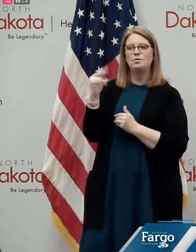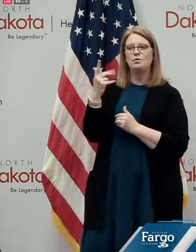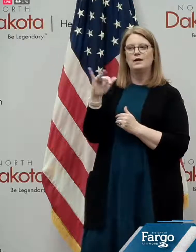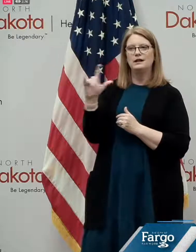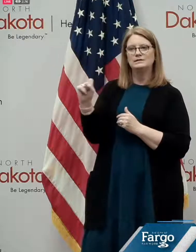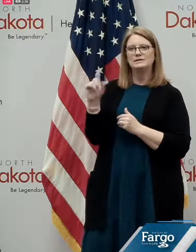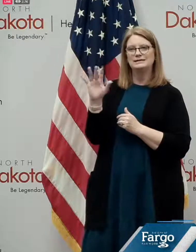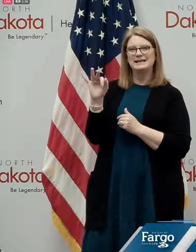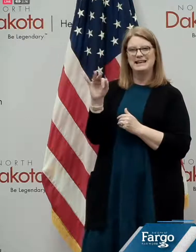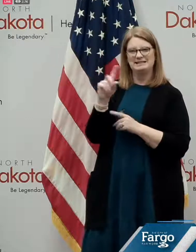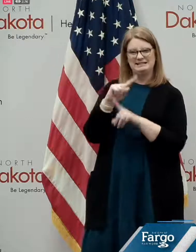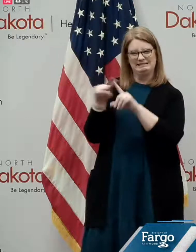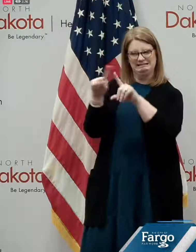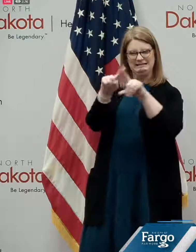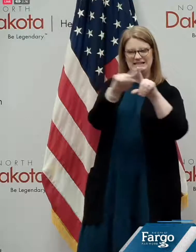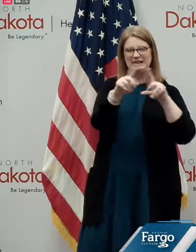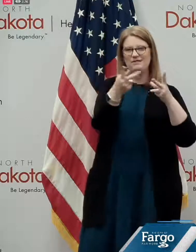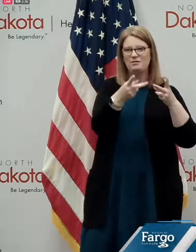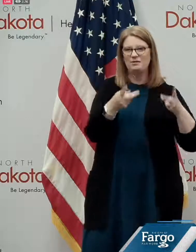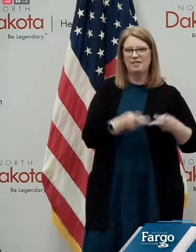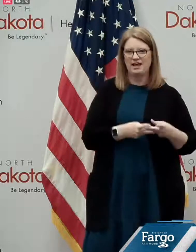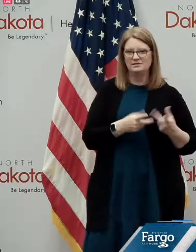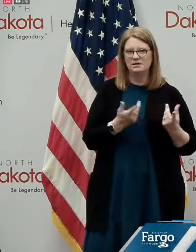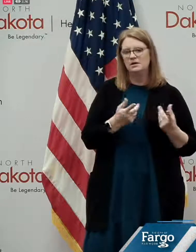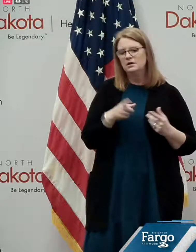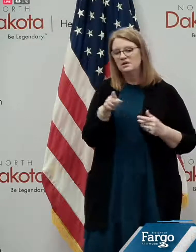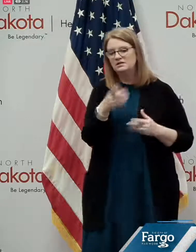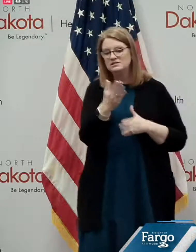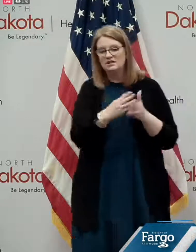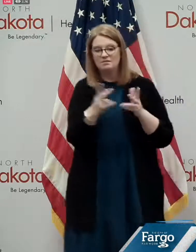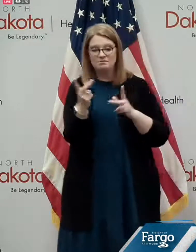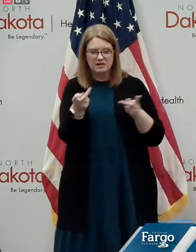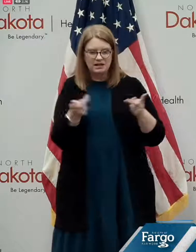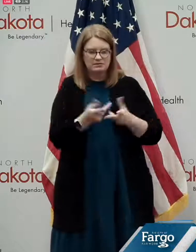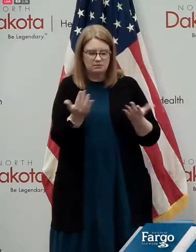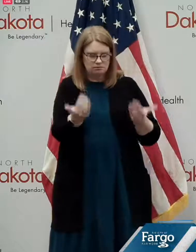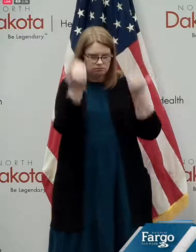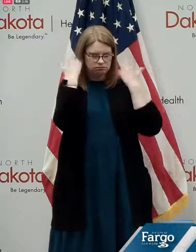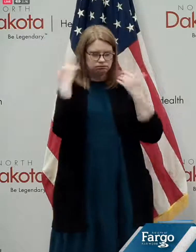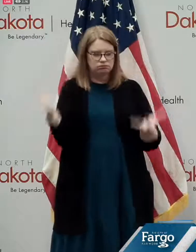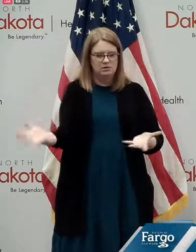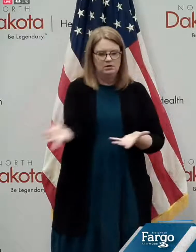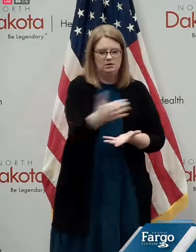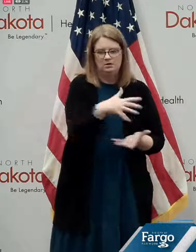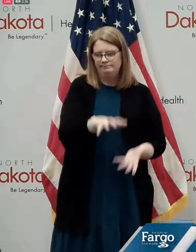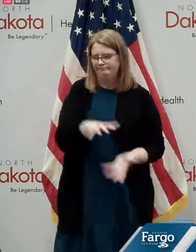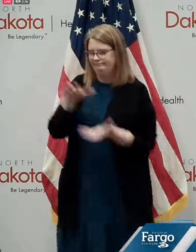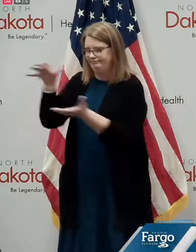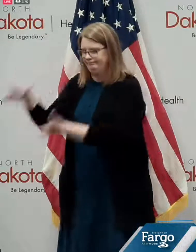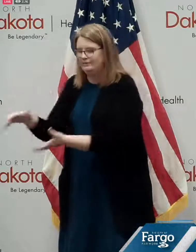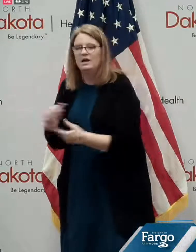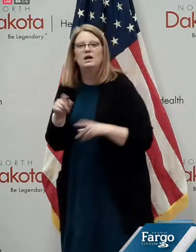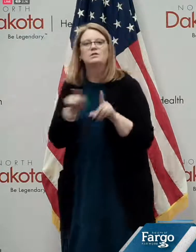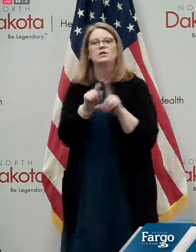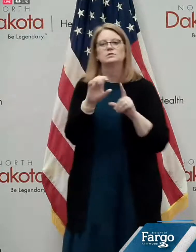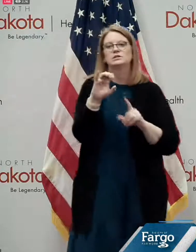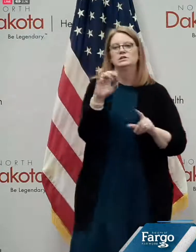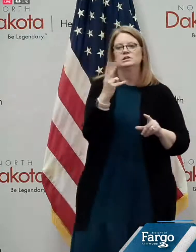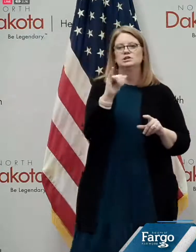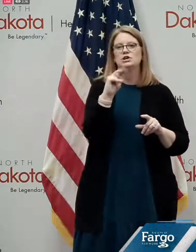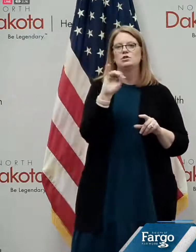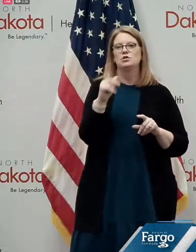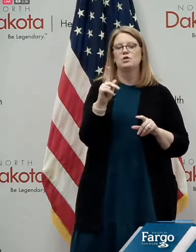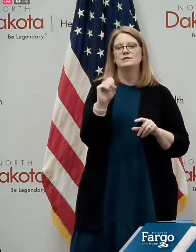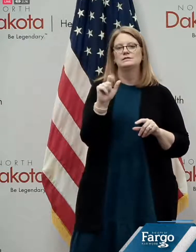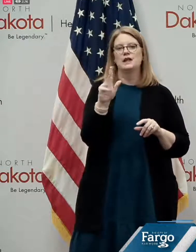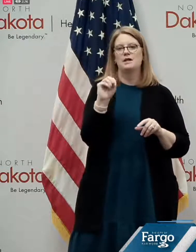19 waters, again trapped from waters with overabundant bluegills, and 425,000 Chinook salmon smolts went into